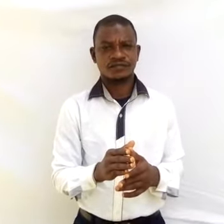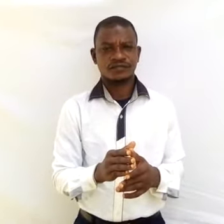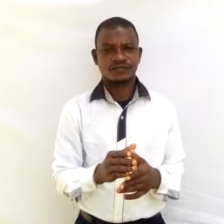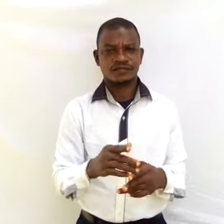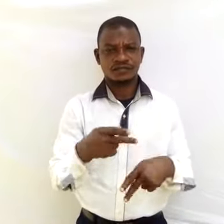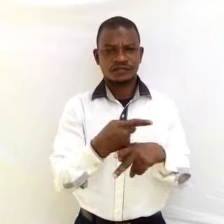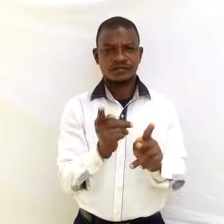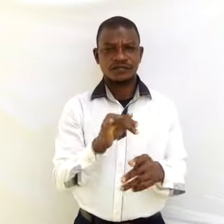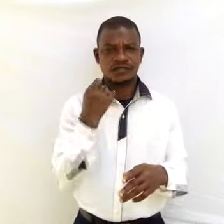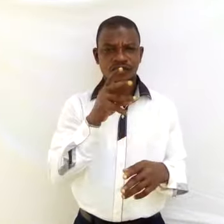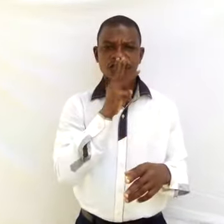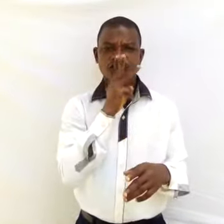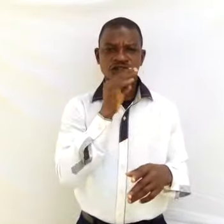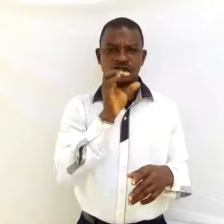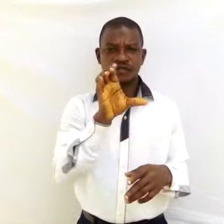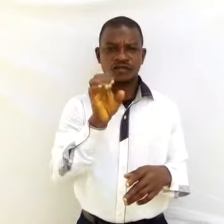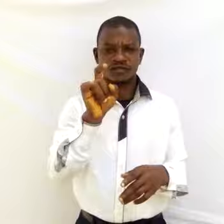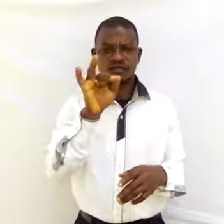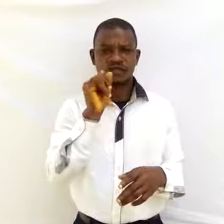Process of water cycling in nature.